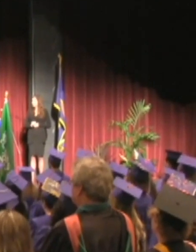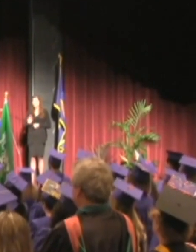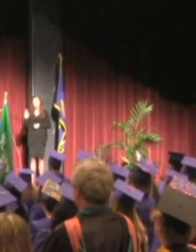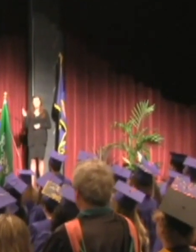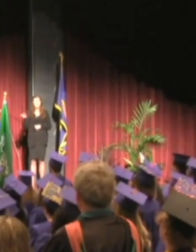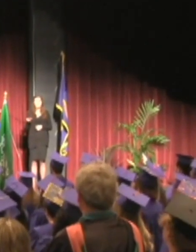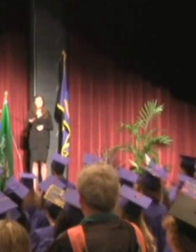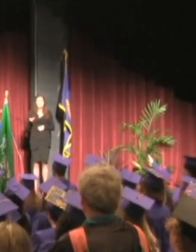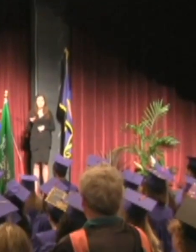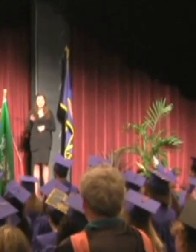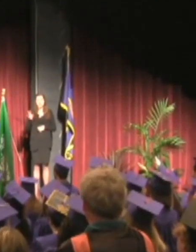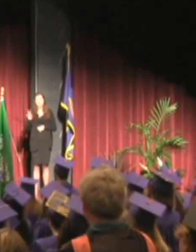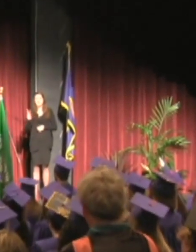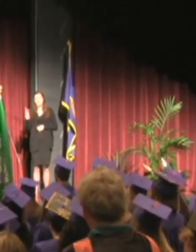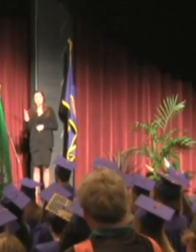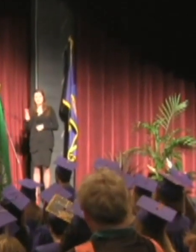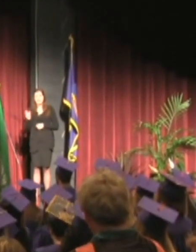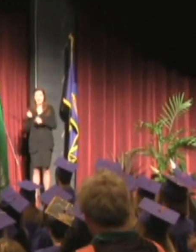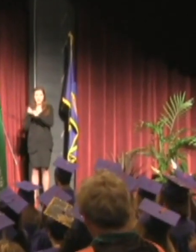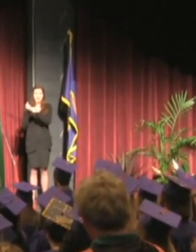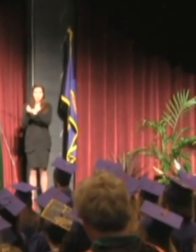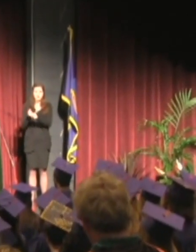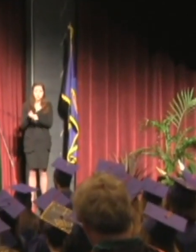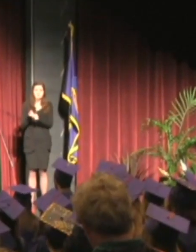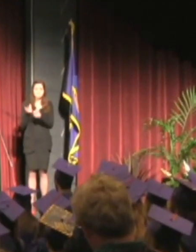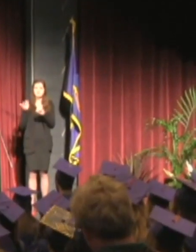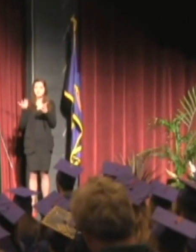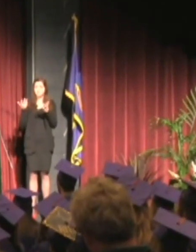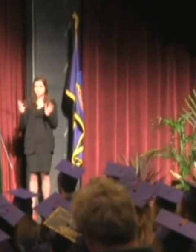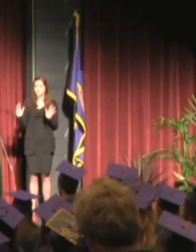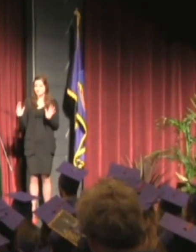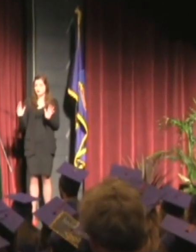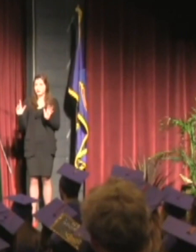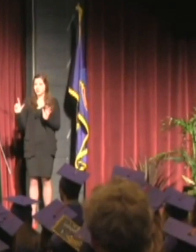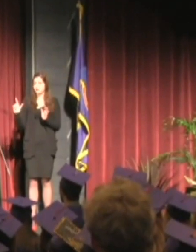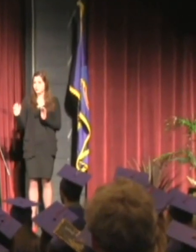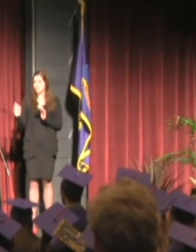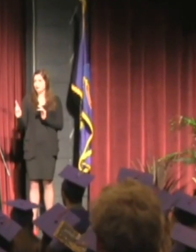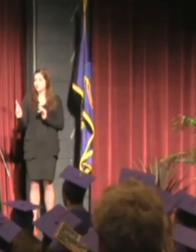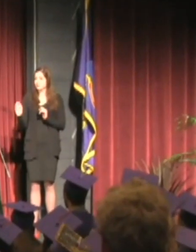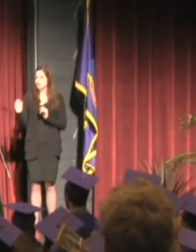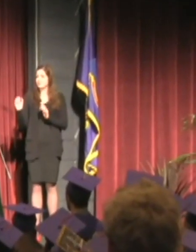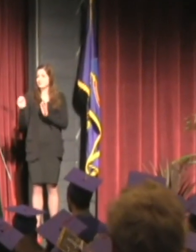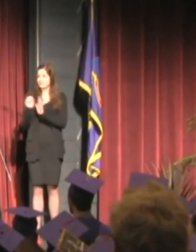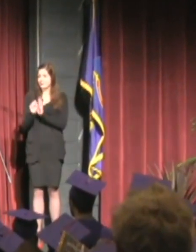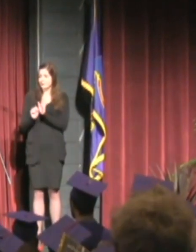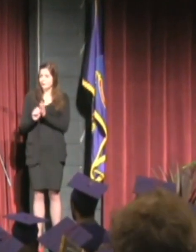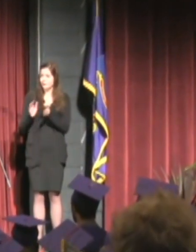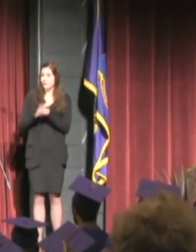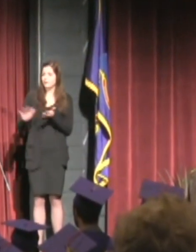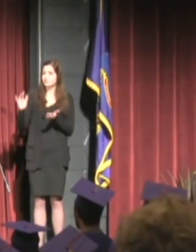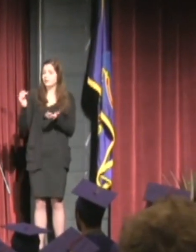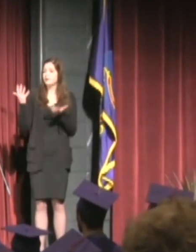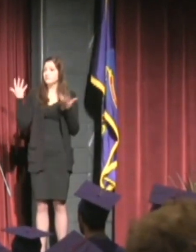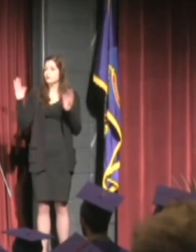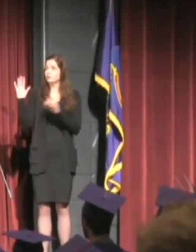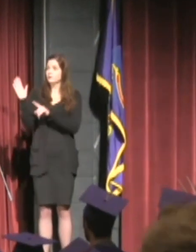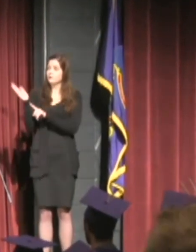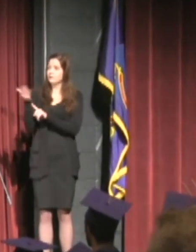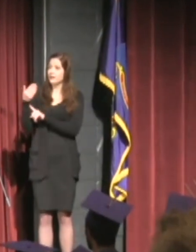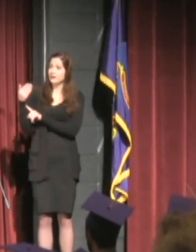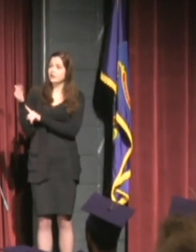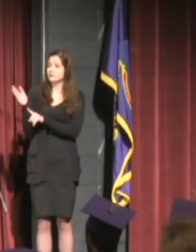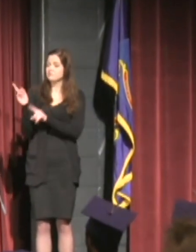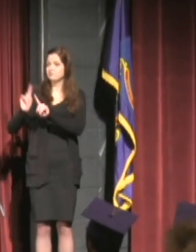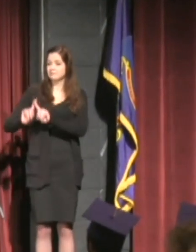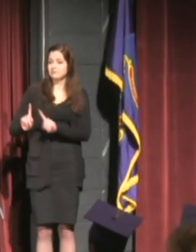Welcome to the 76th Annual Commencement at Lake Region State College. We will now retire the flags of the